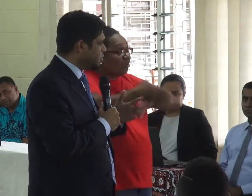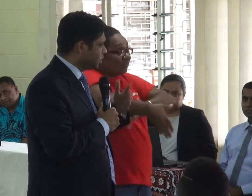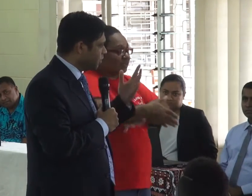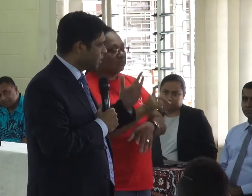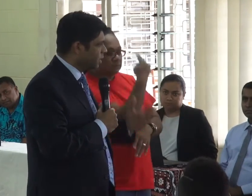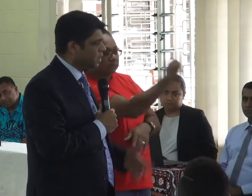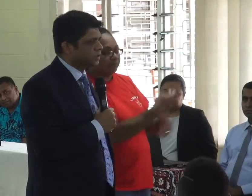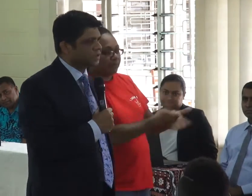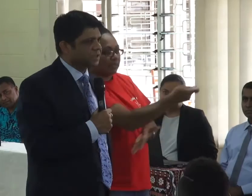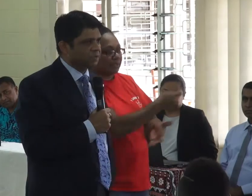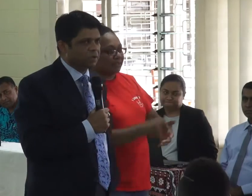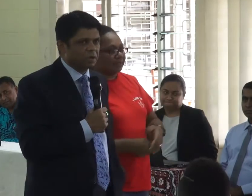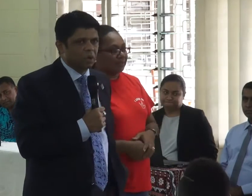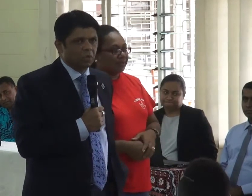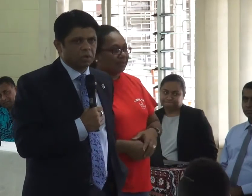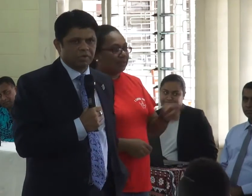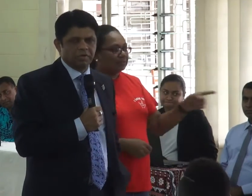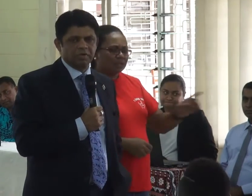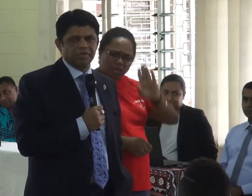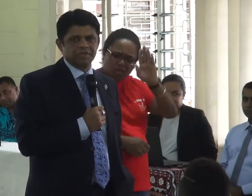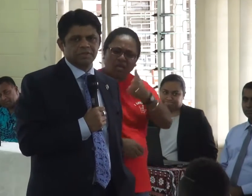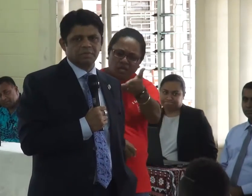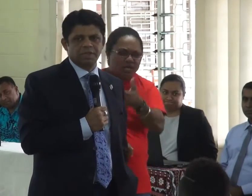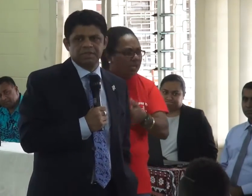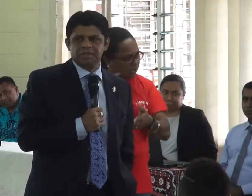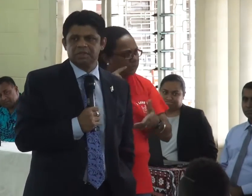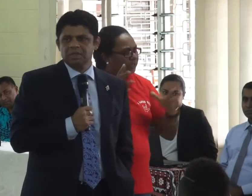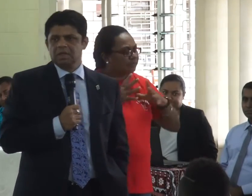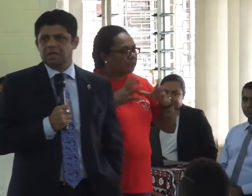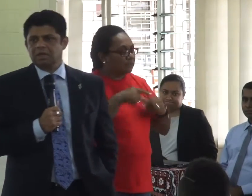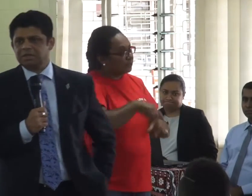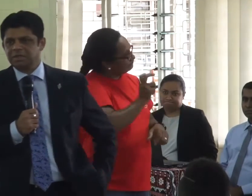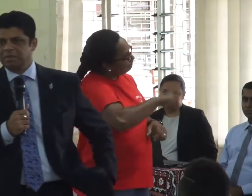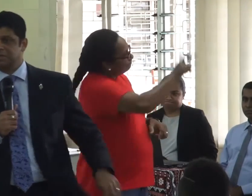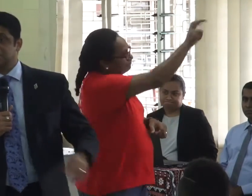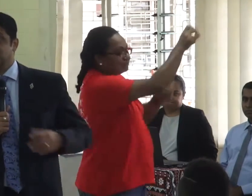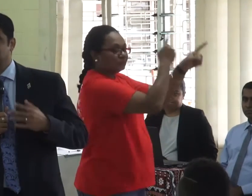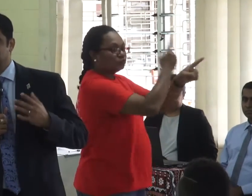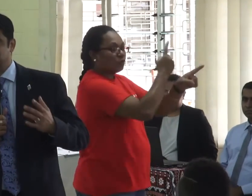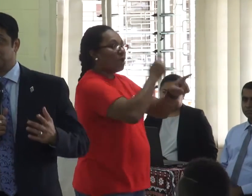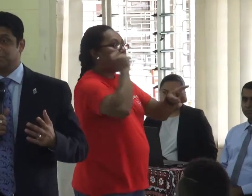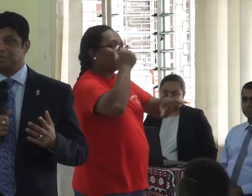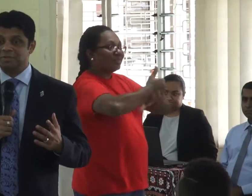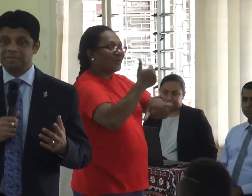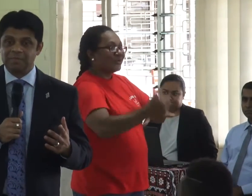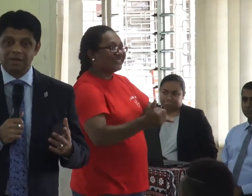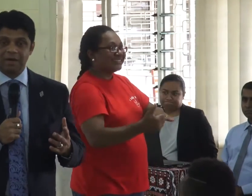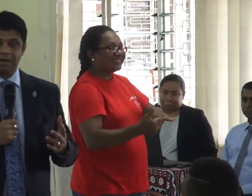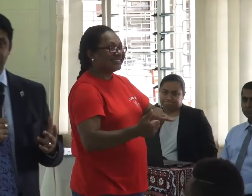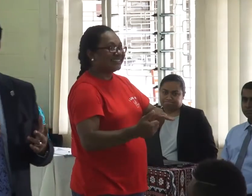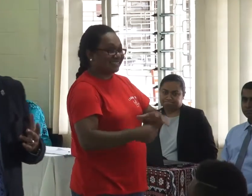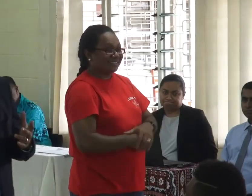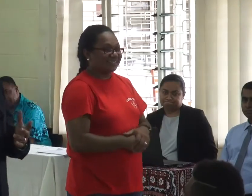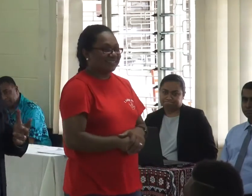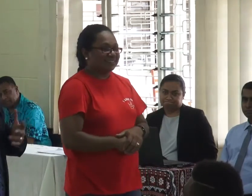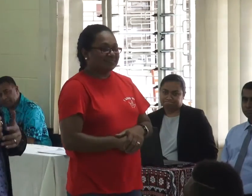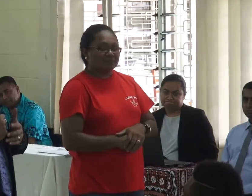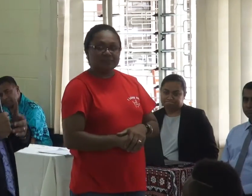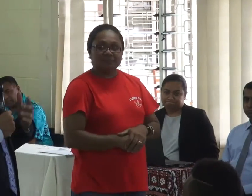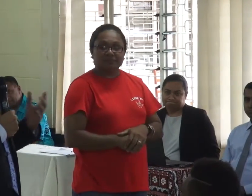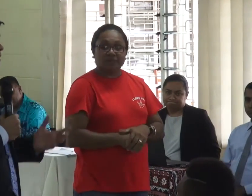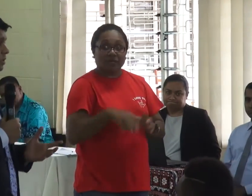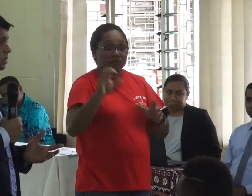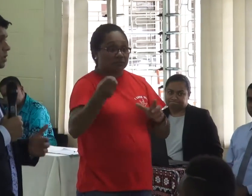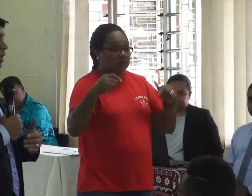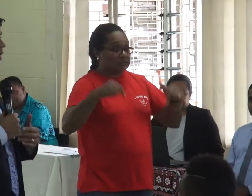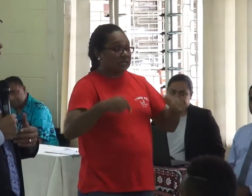on that issue and we're addressing that with Water Authority Fiji. So please, let's keep it as informal as possible. If you